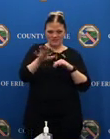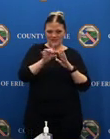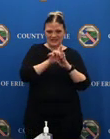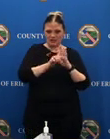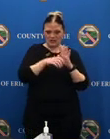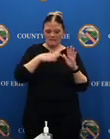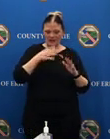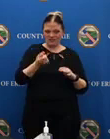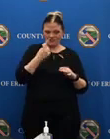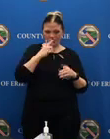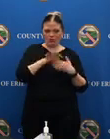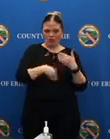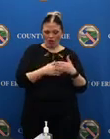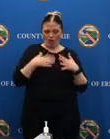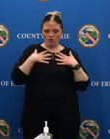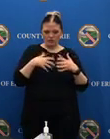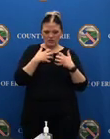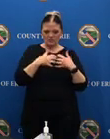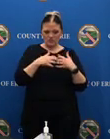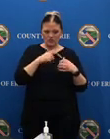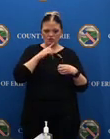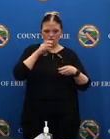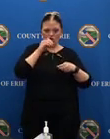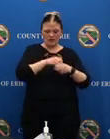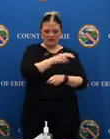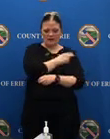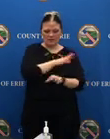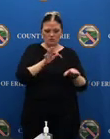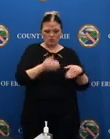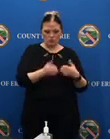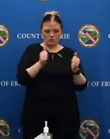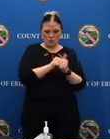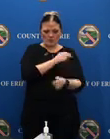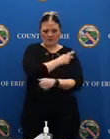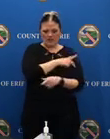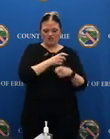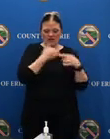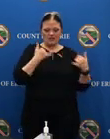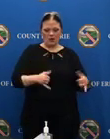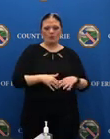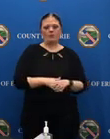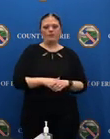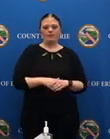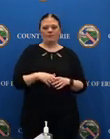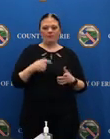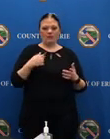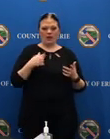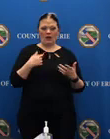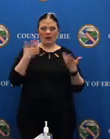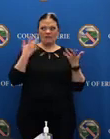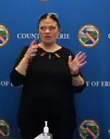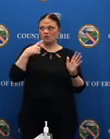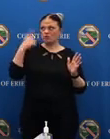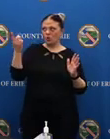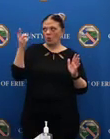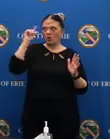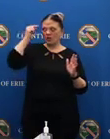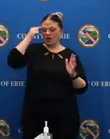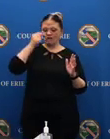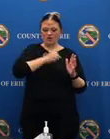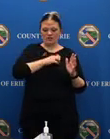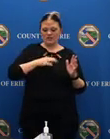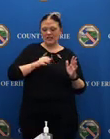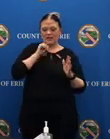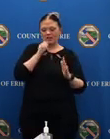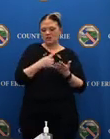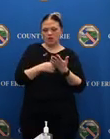In my understanding, ventilators are in hospital rooms for patients right now. And I expressed to the governor's staff, I've not talked to the governor